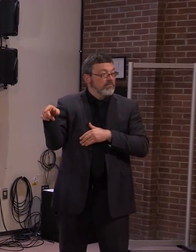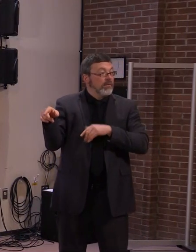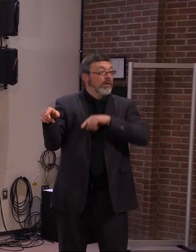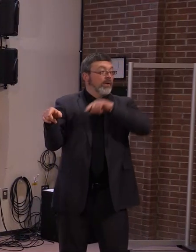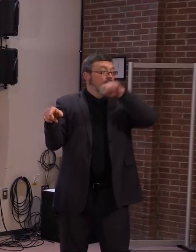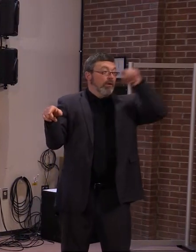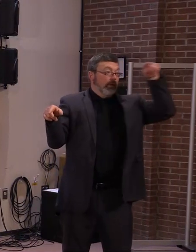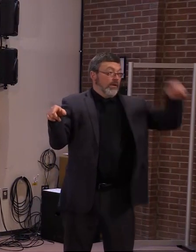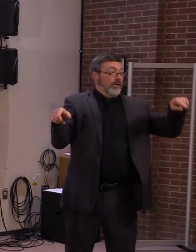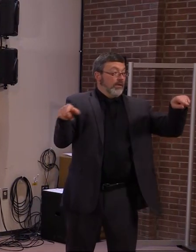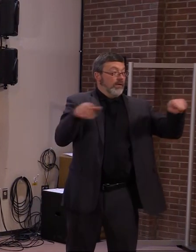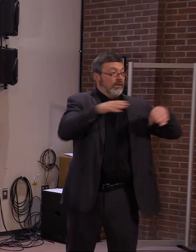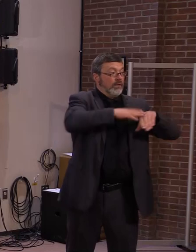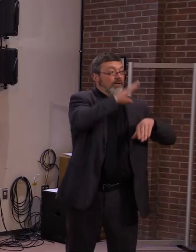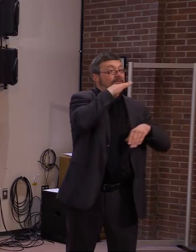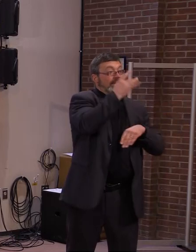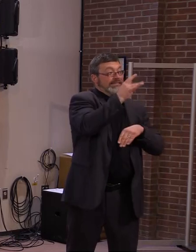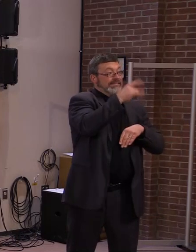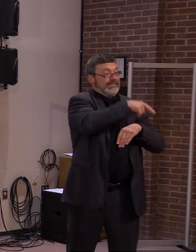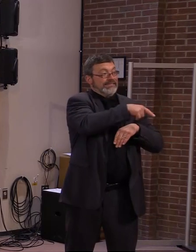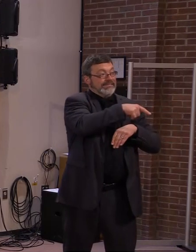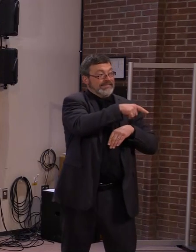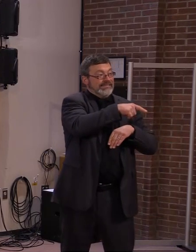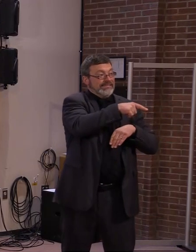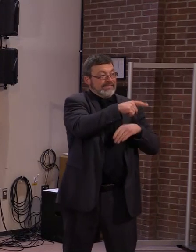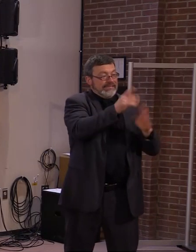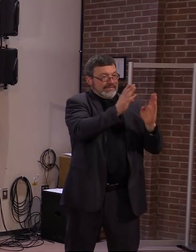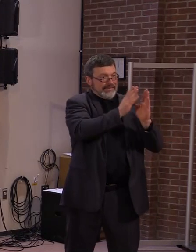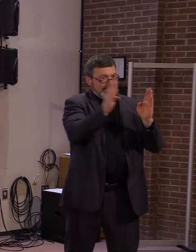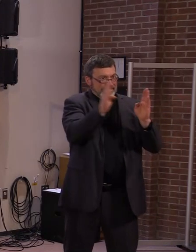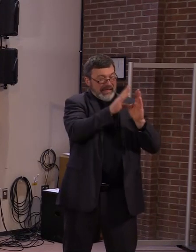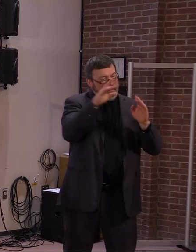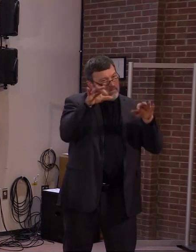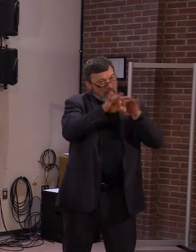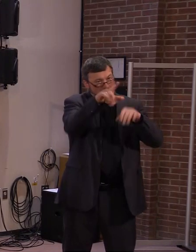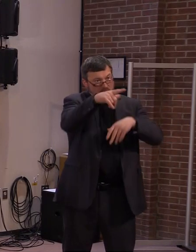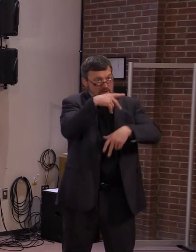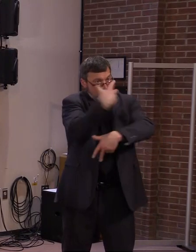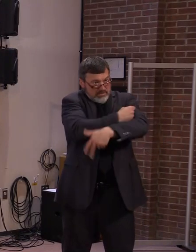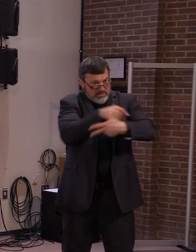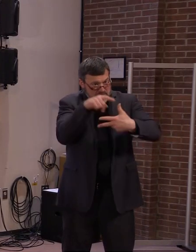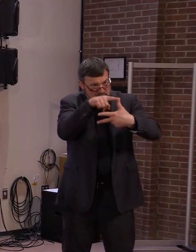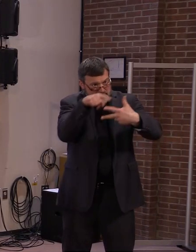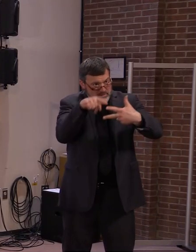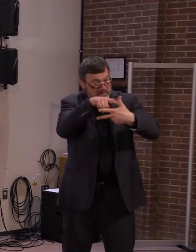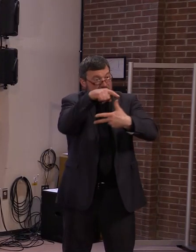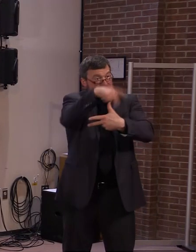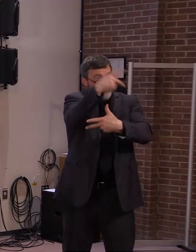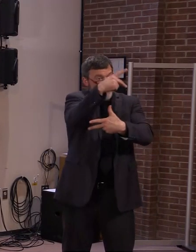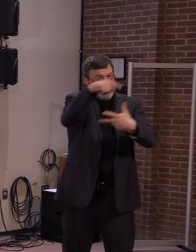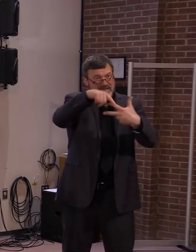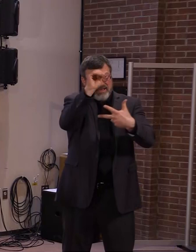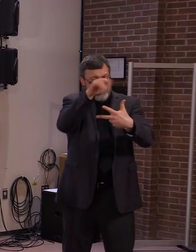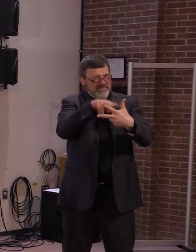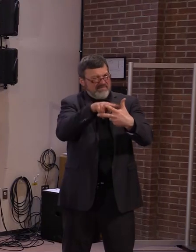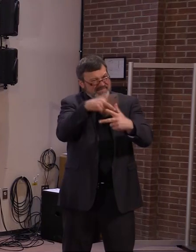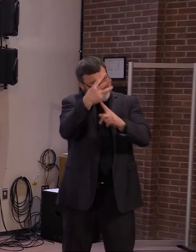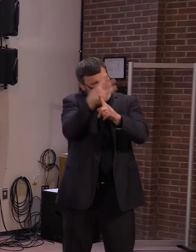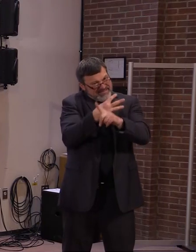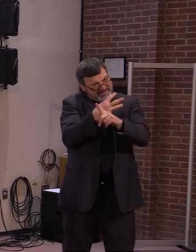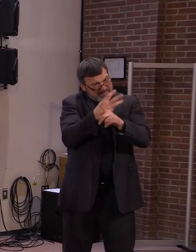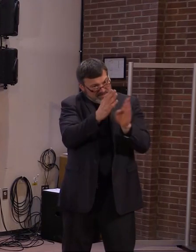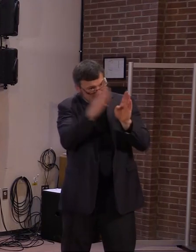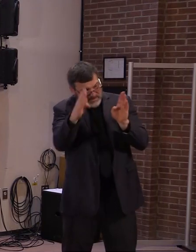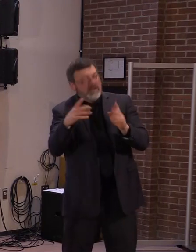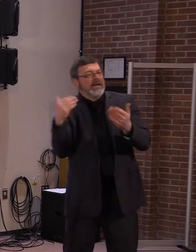their last dose of the vaccine is to get boosted. And you can see Vermonters continue to go and get their booster shot at a high rate, up now